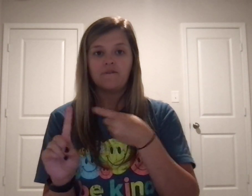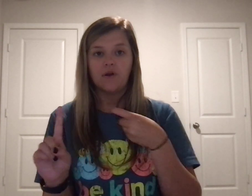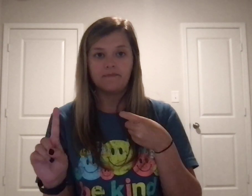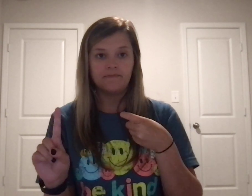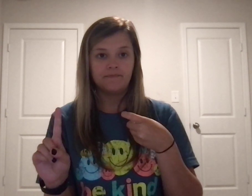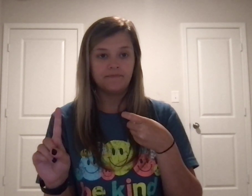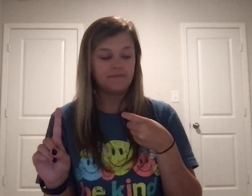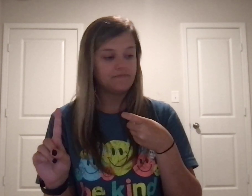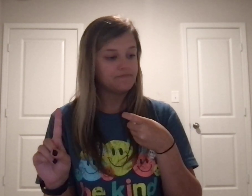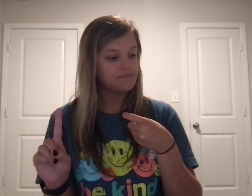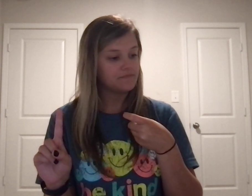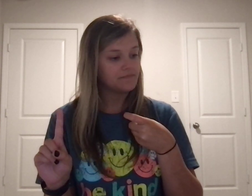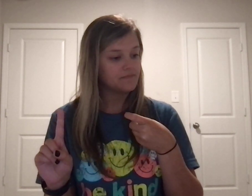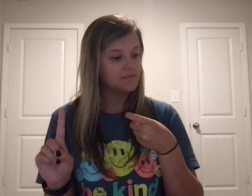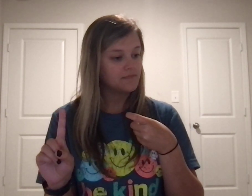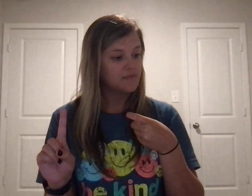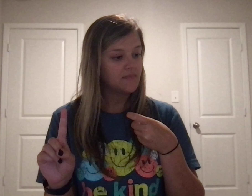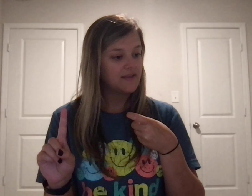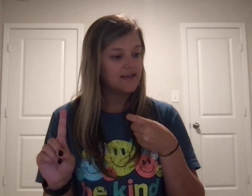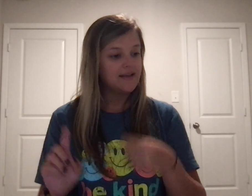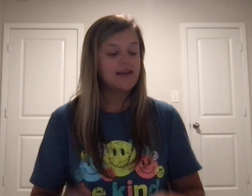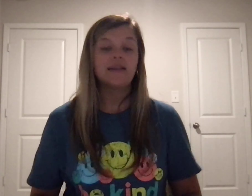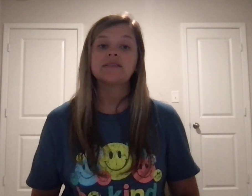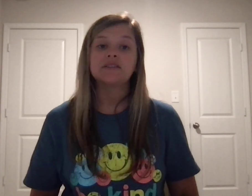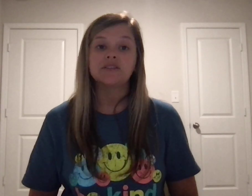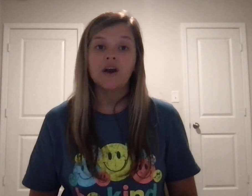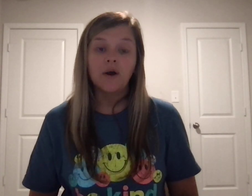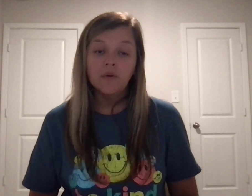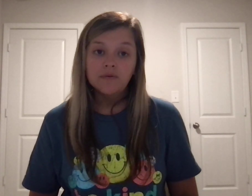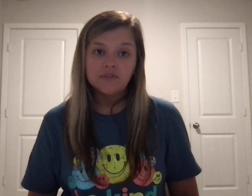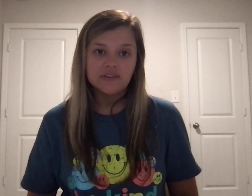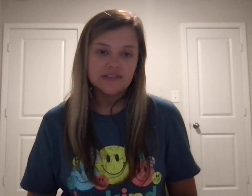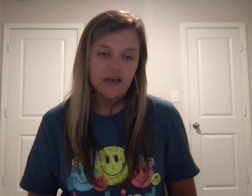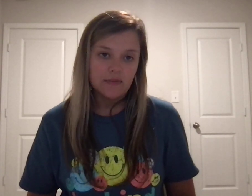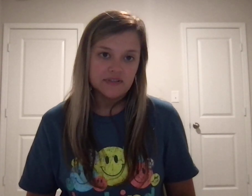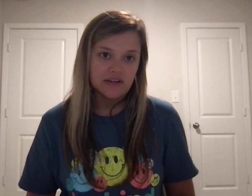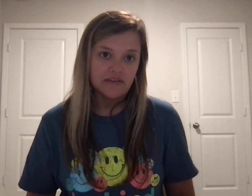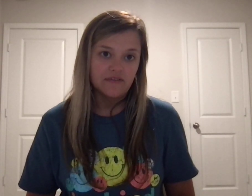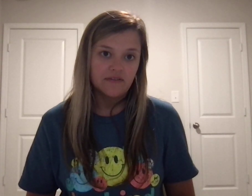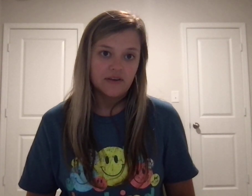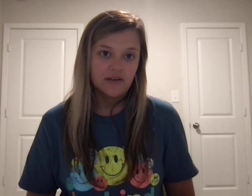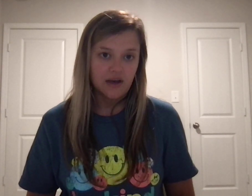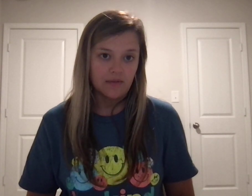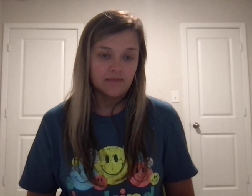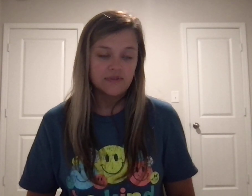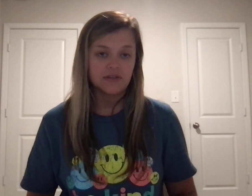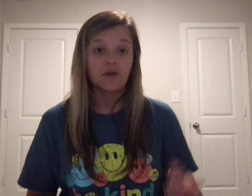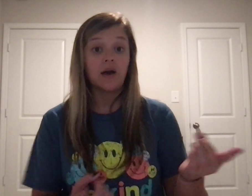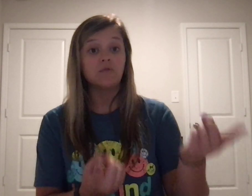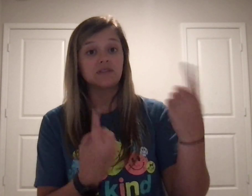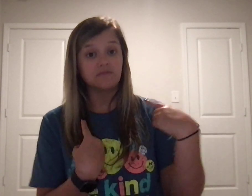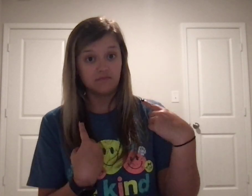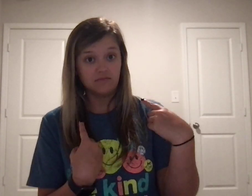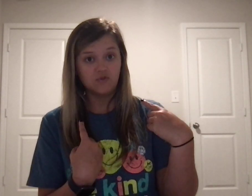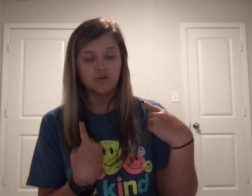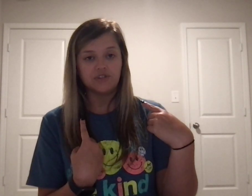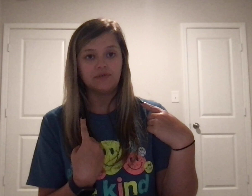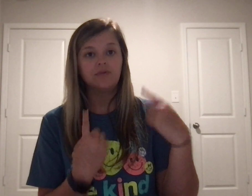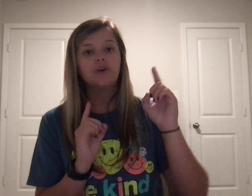From. Next is go. So this is the opposite of come. So come was towards you.